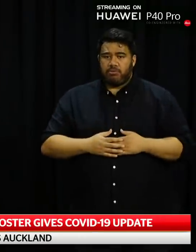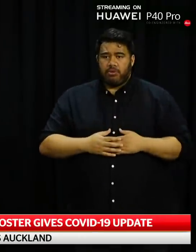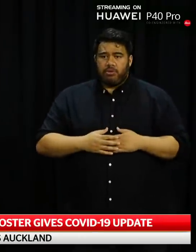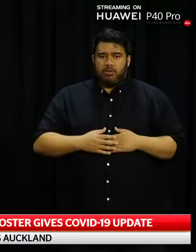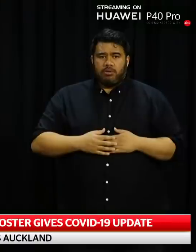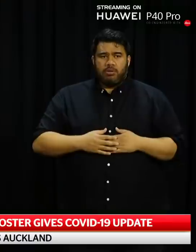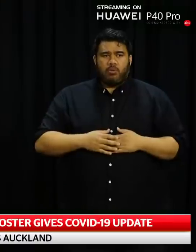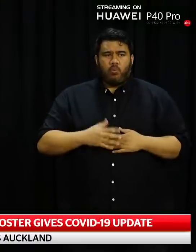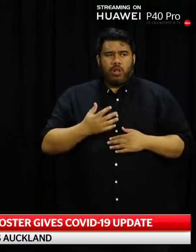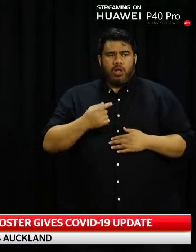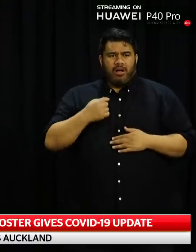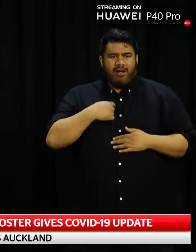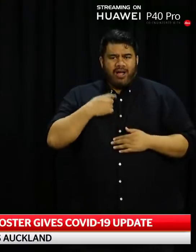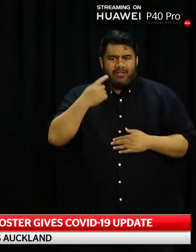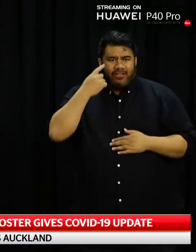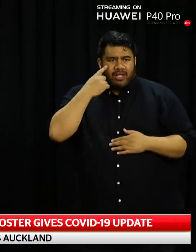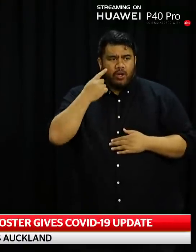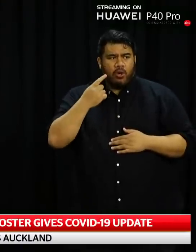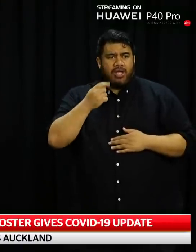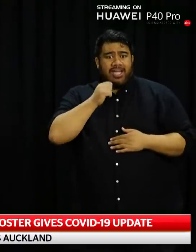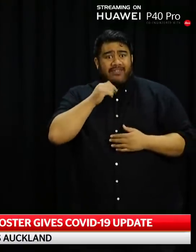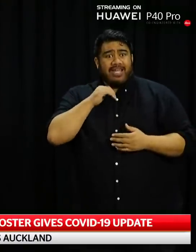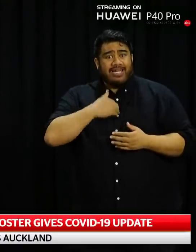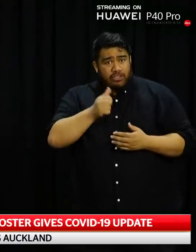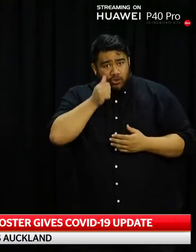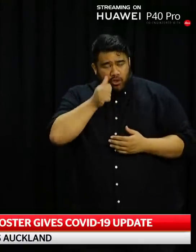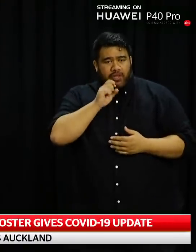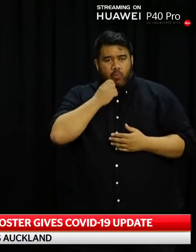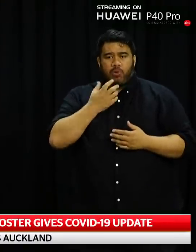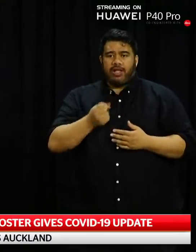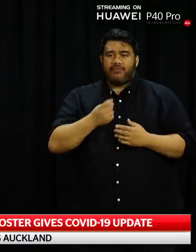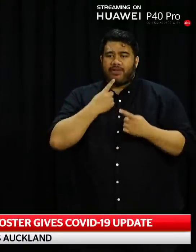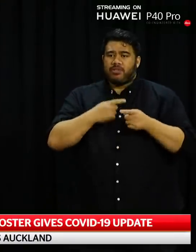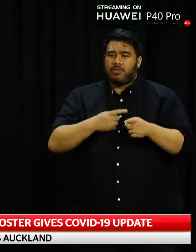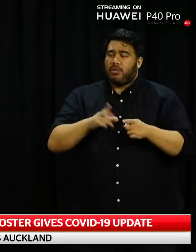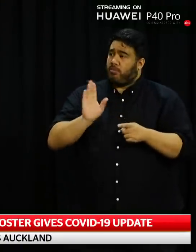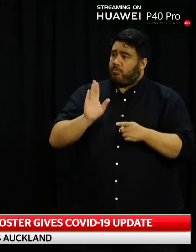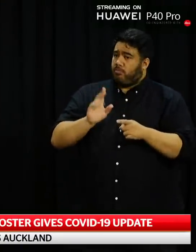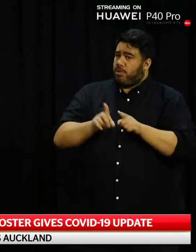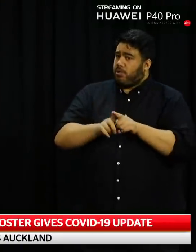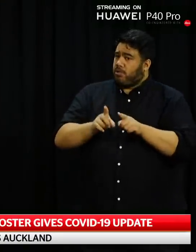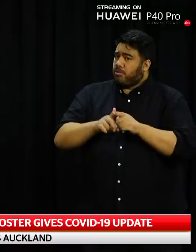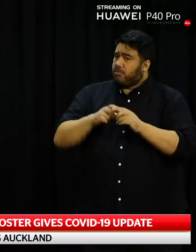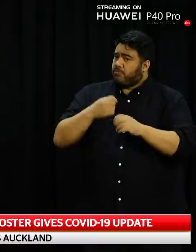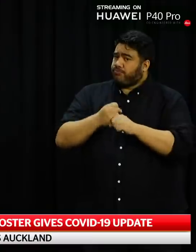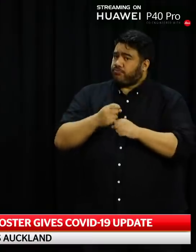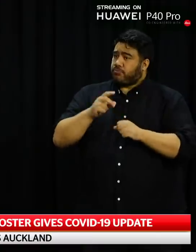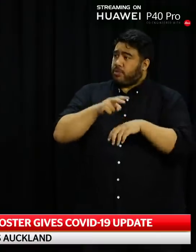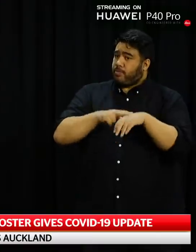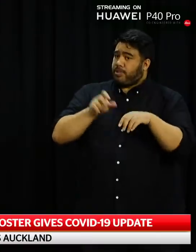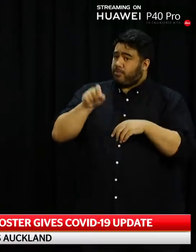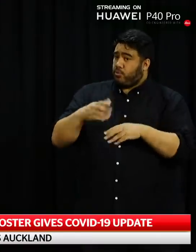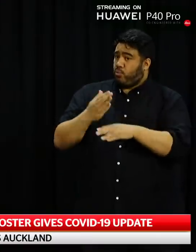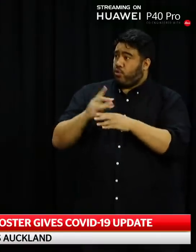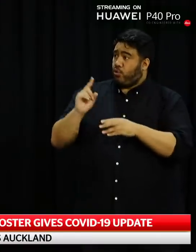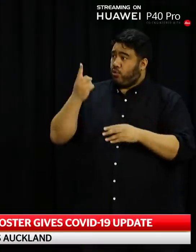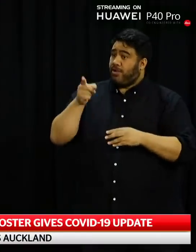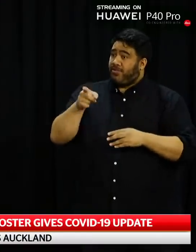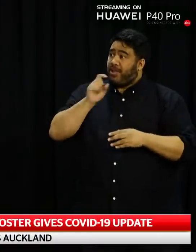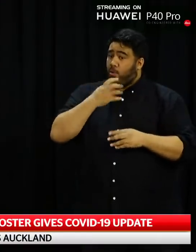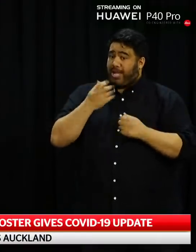I understand, in the cases where it's appropriate. That's a current conversation. Cases where, like, if the police officer is in Auckland, they will have that